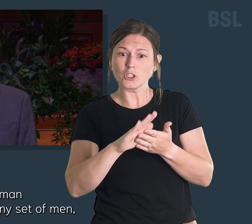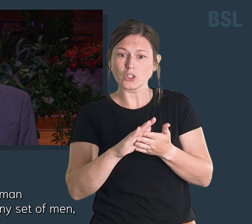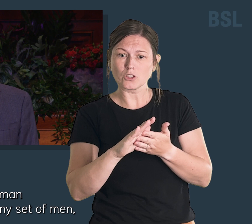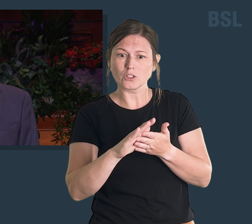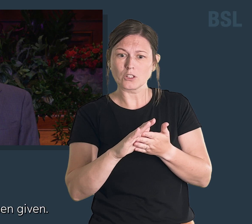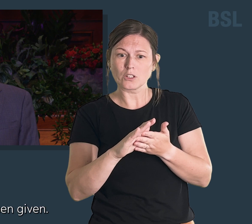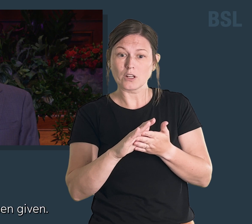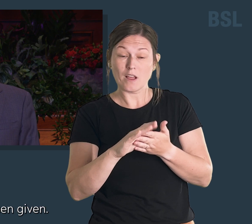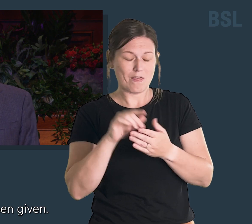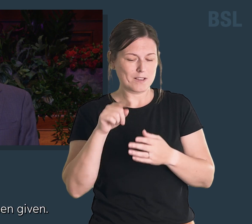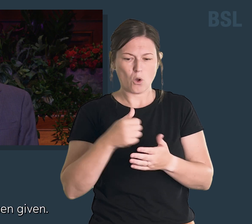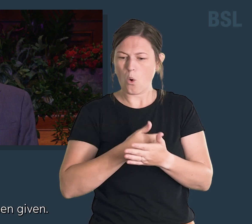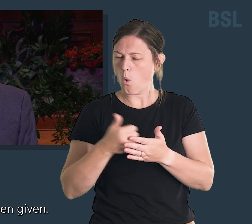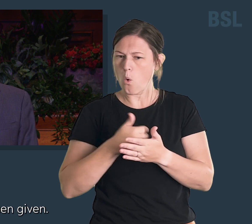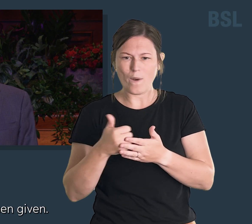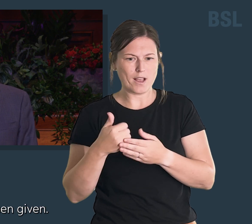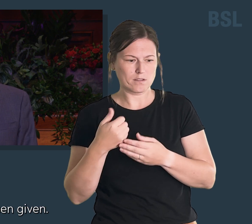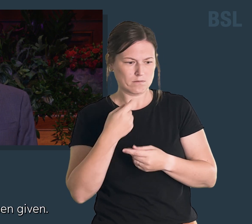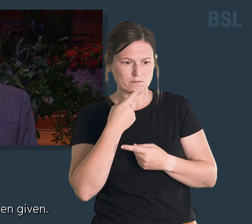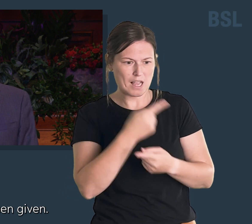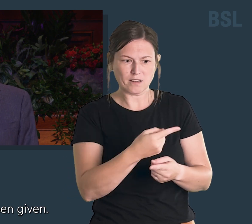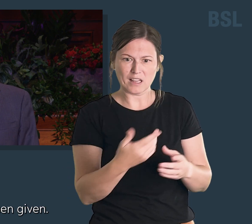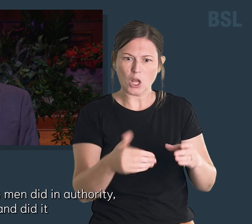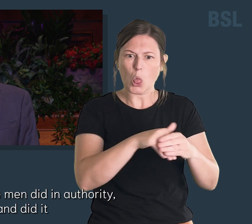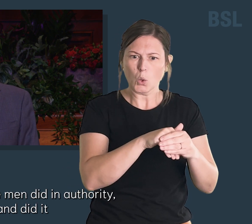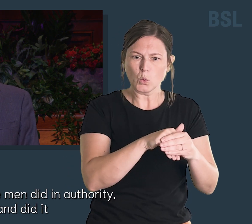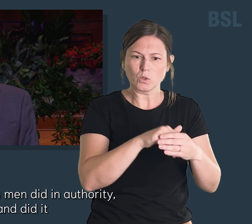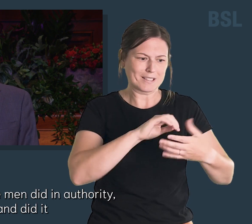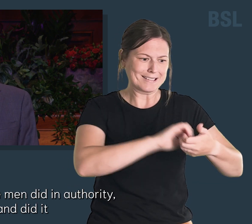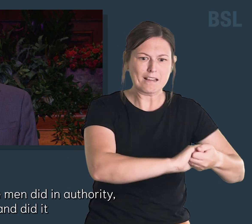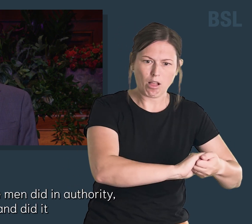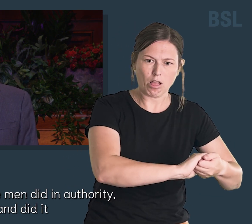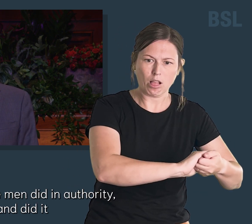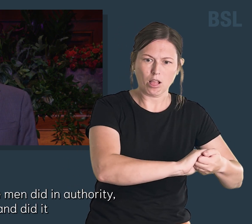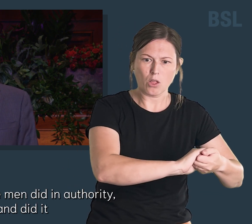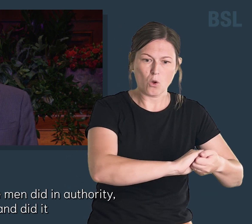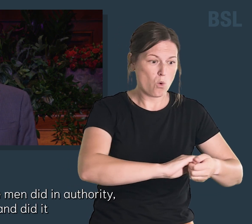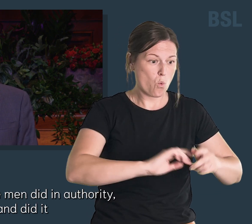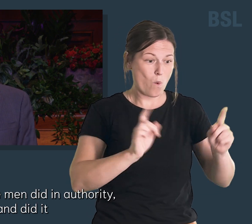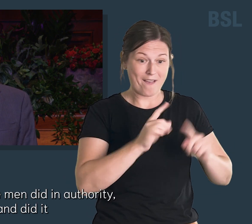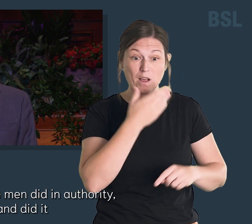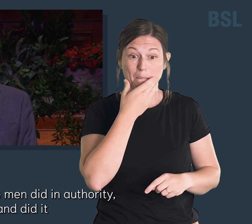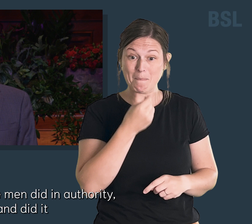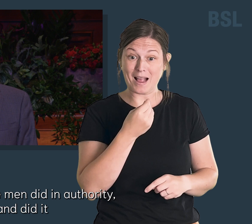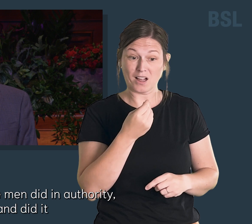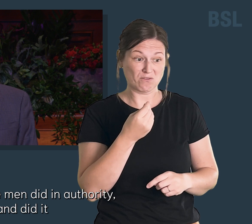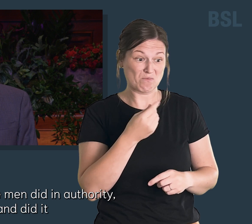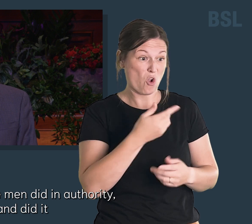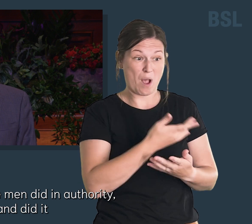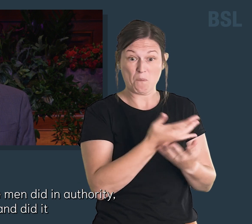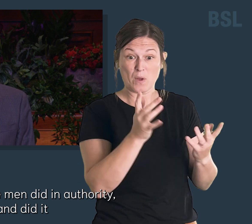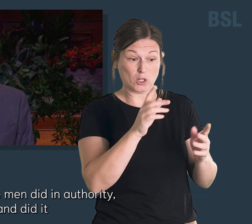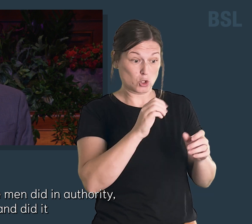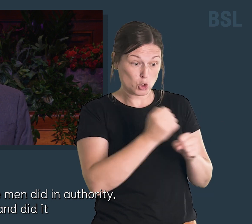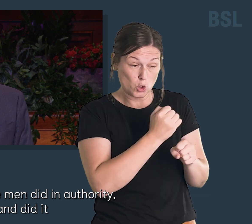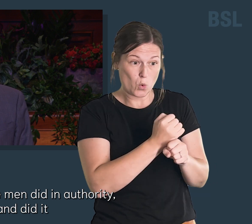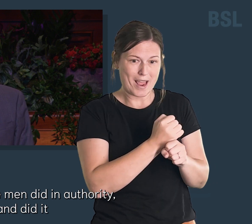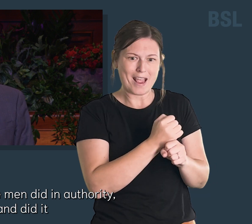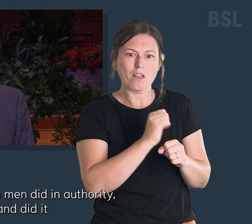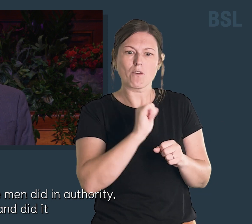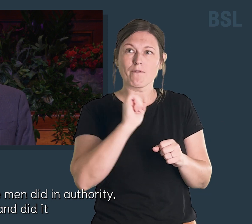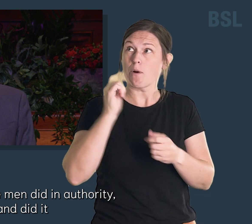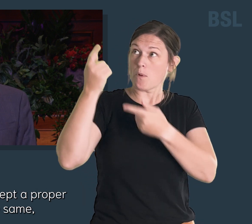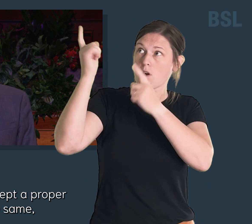of men, this power has always been given. Hence, whatsoever those men did in authority, in the name of the Lord,